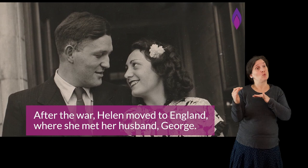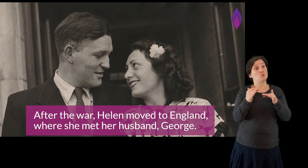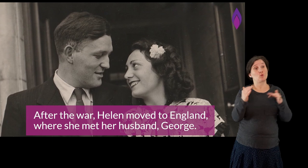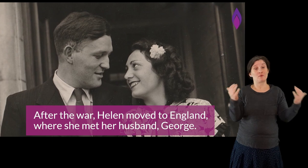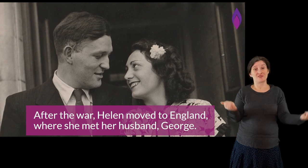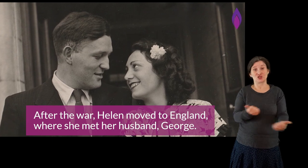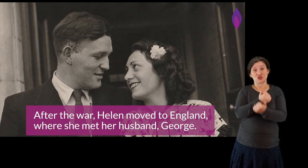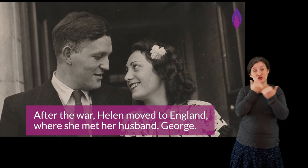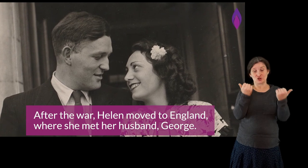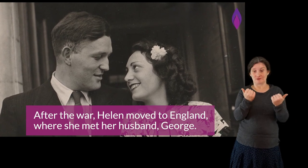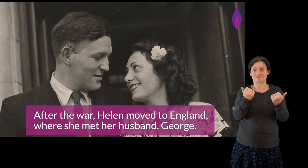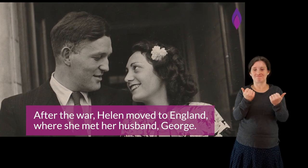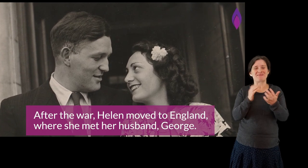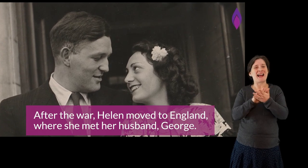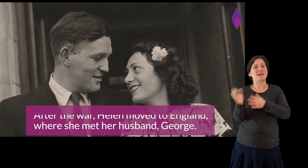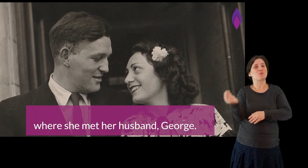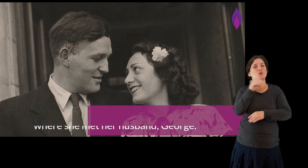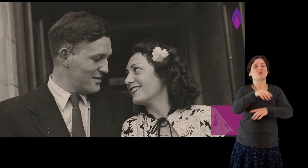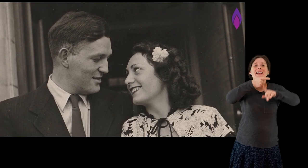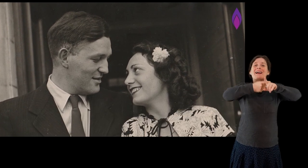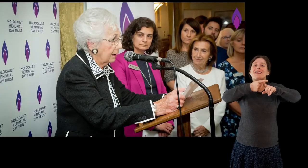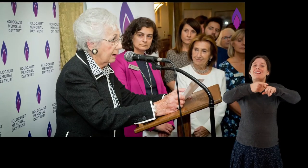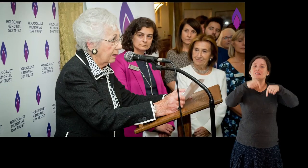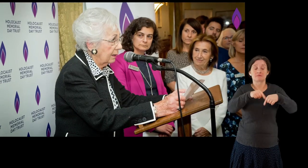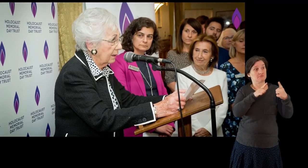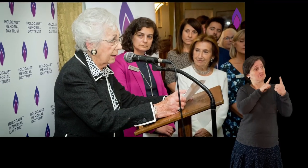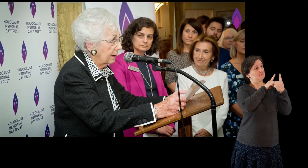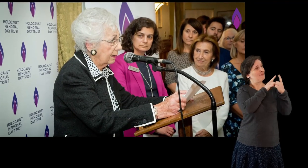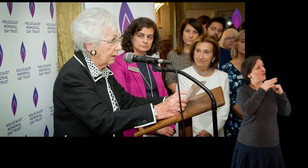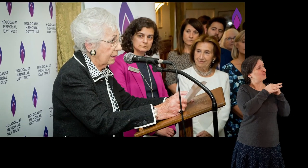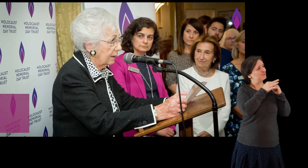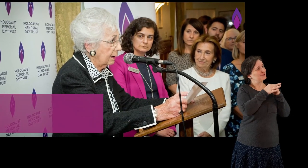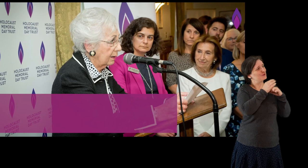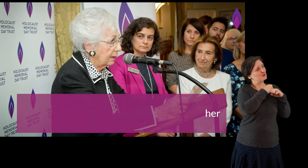After the war, Helen moved to England, where she met her husband George.